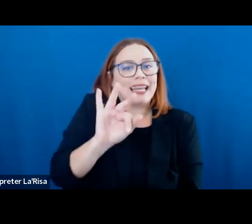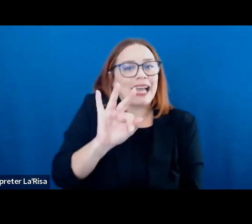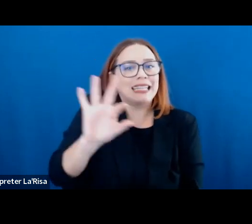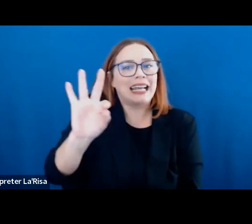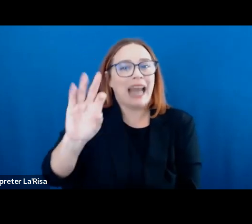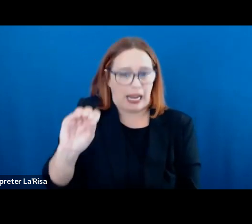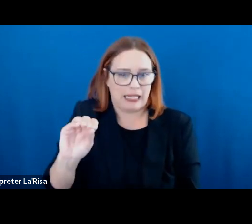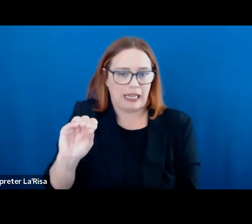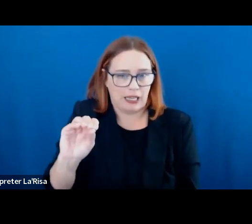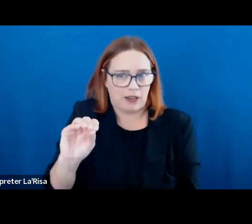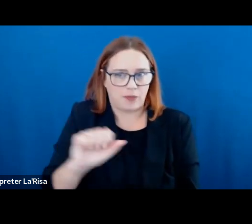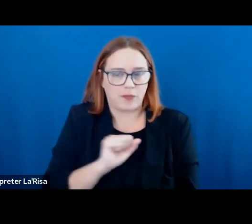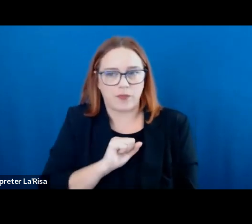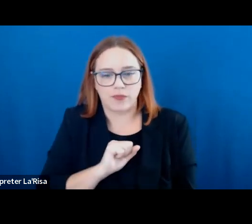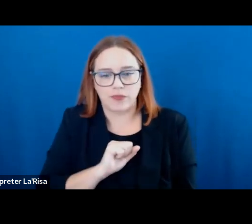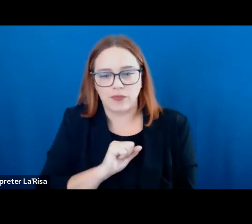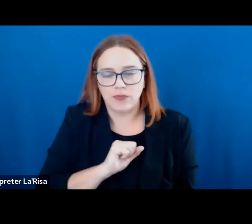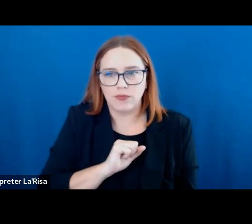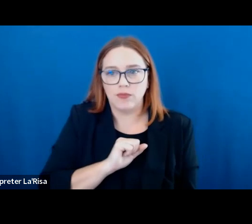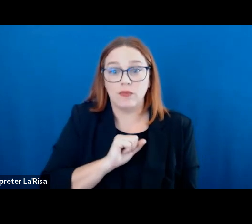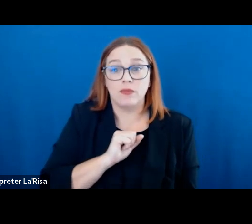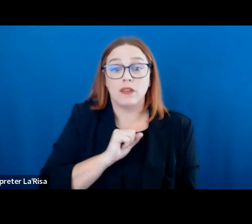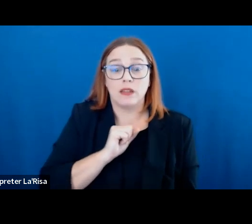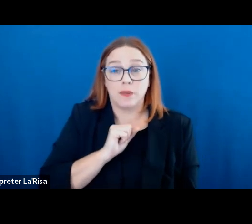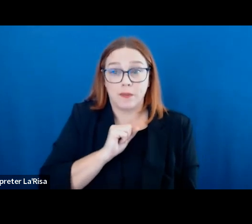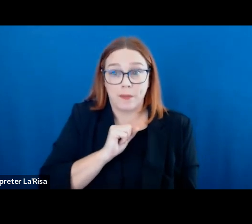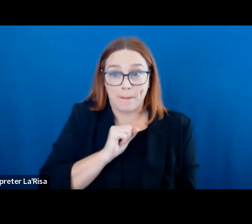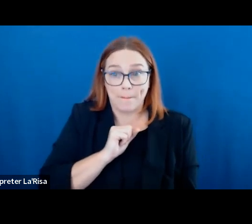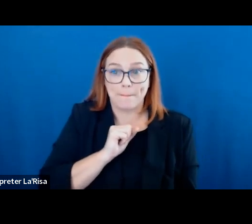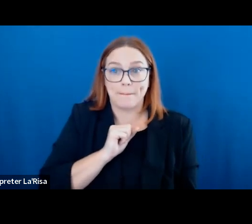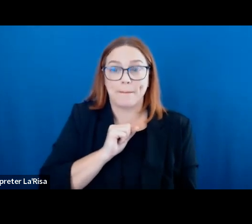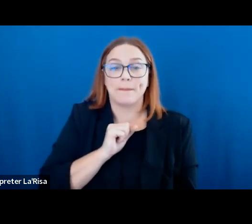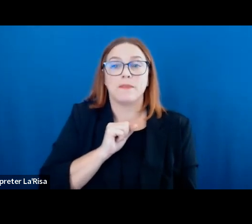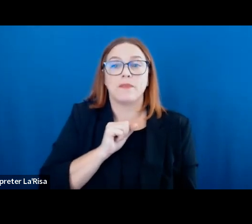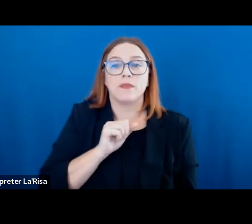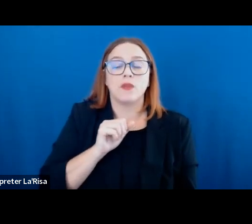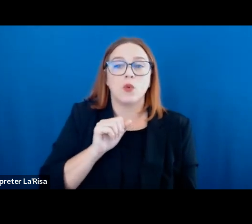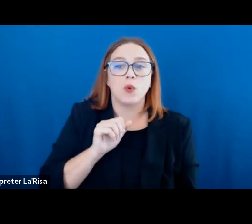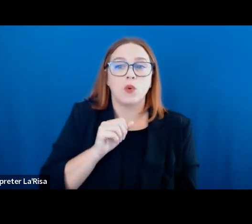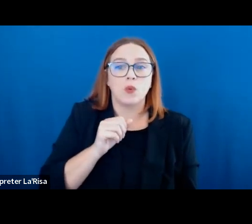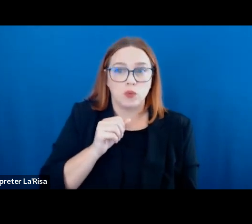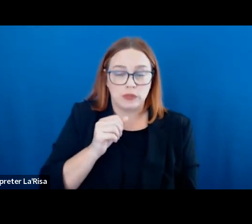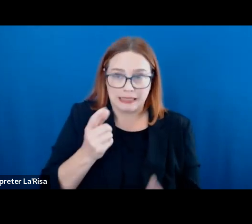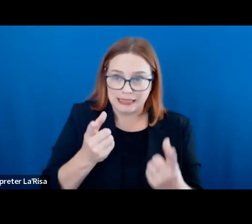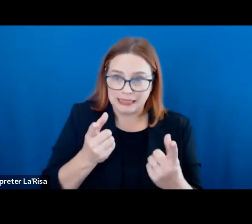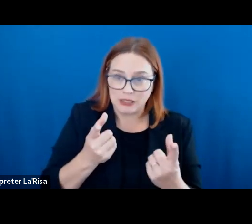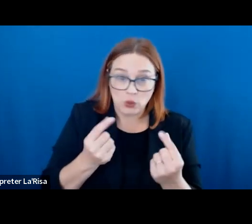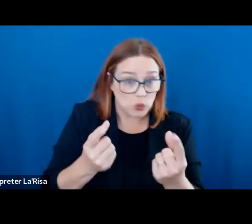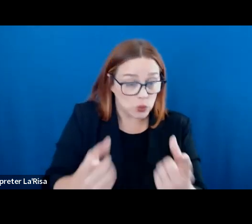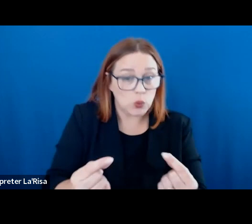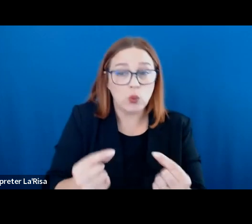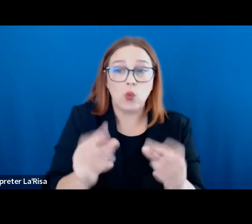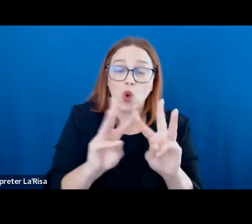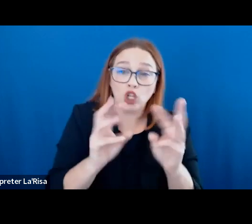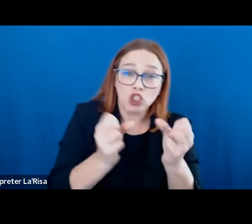And then I went to work, sheltered workshop, and I worked into the mental health.